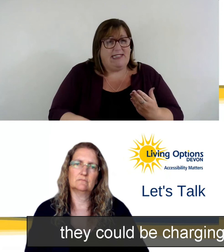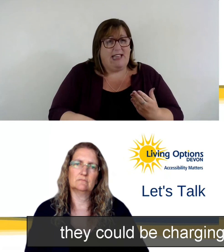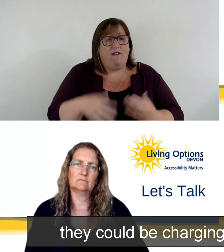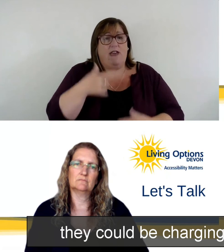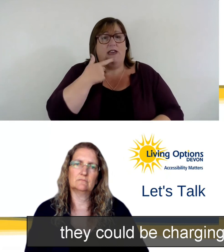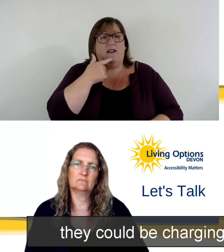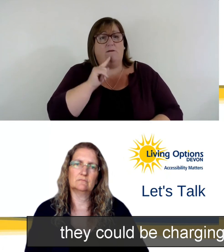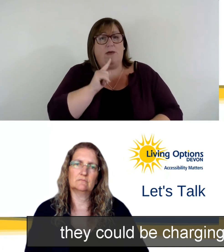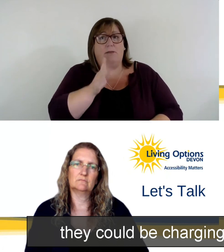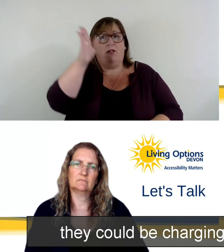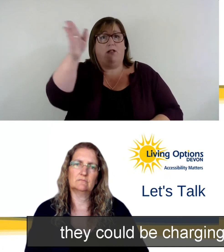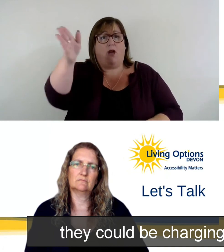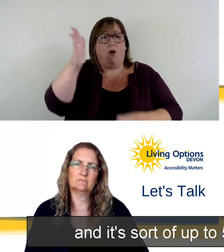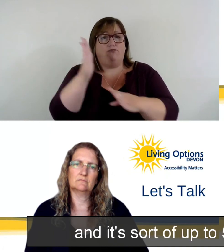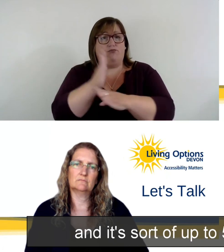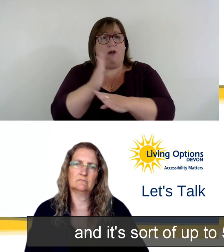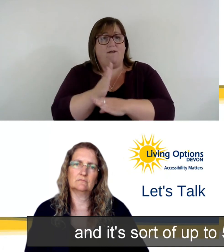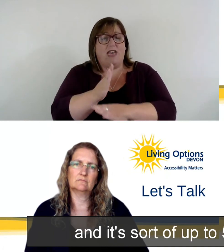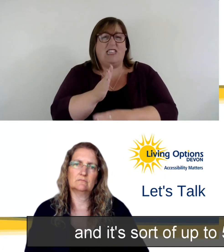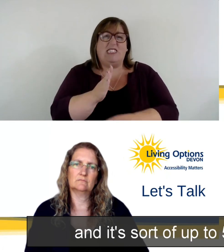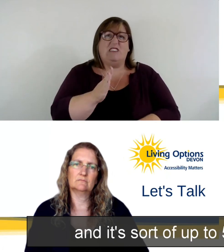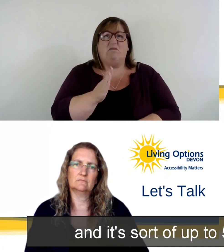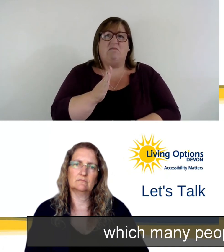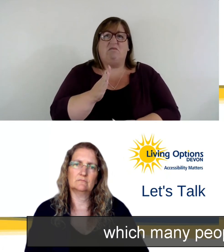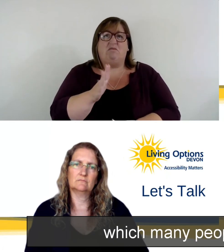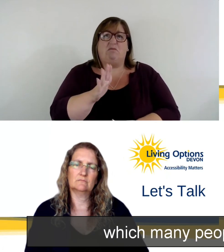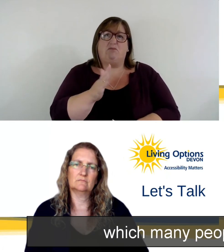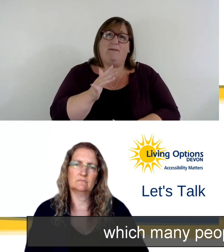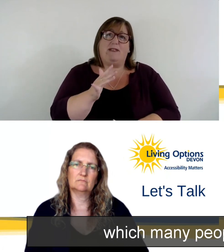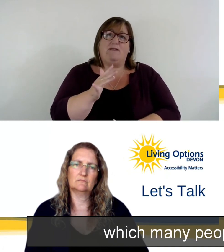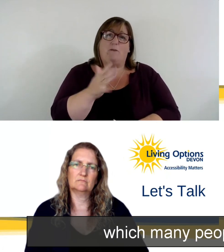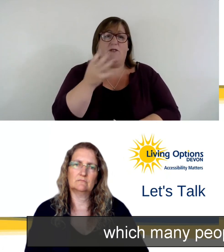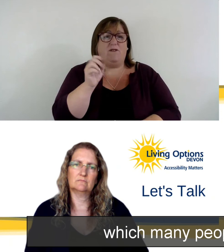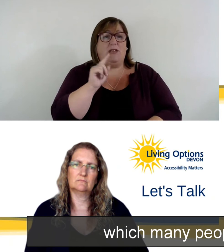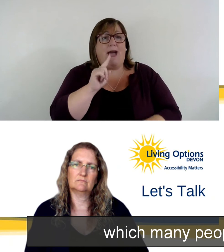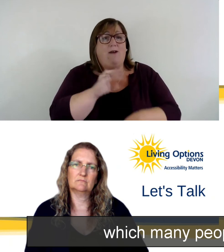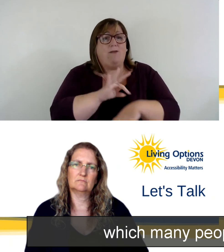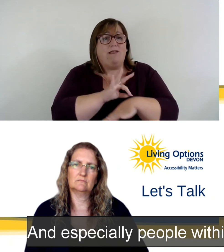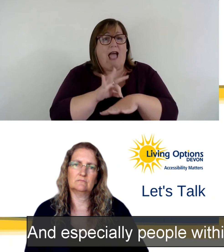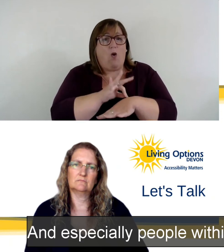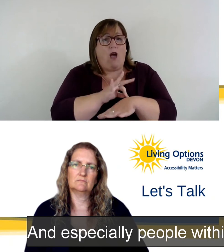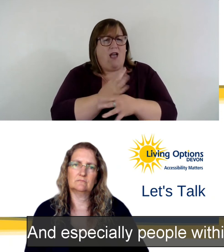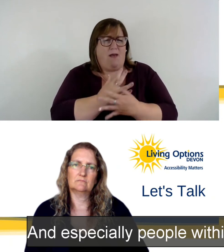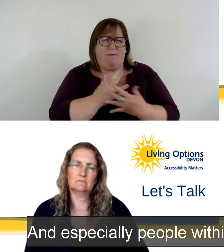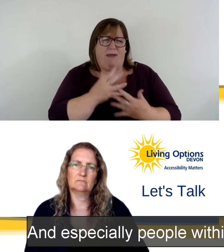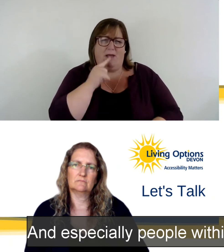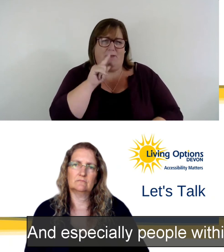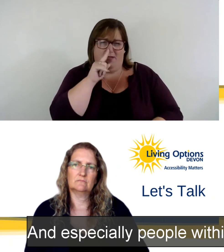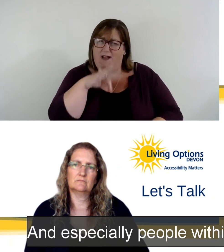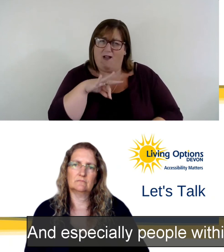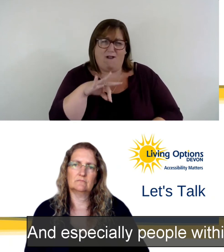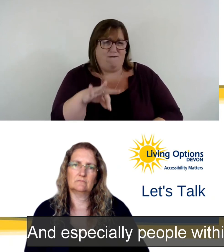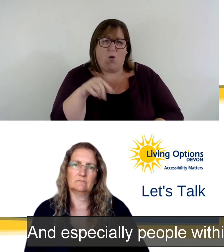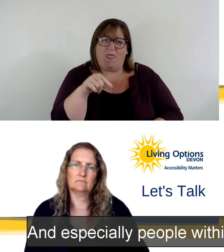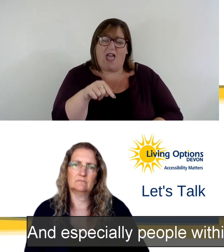know, they could be charging, you know, in Devon it's sort of up to £50 an hour, which many people can't afford, and especially people within